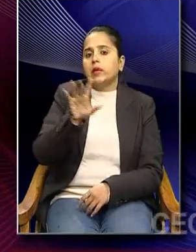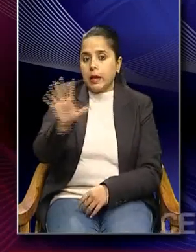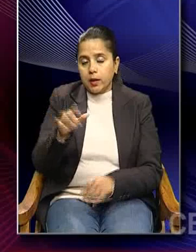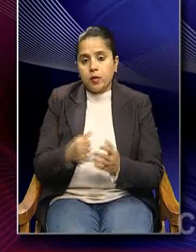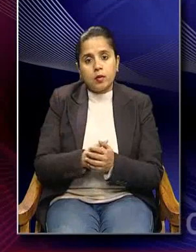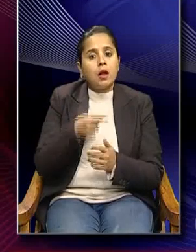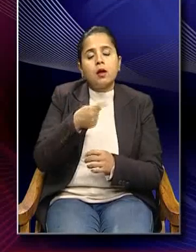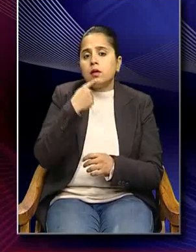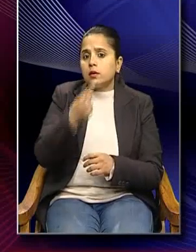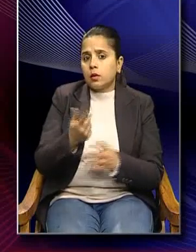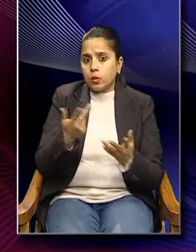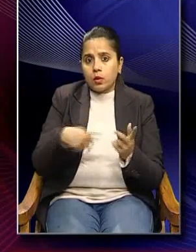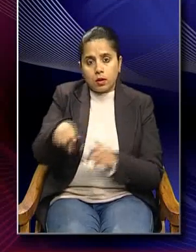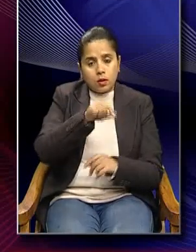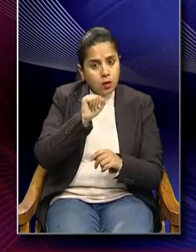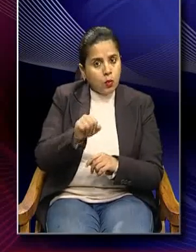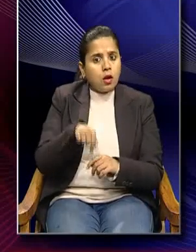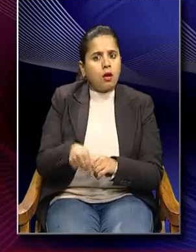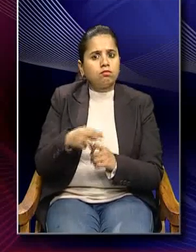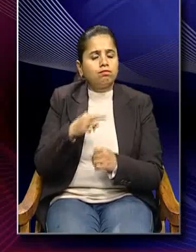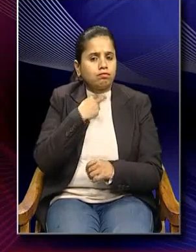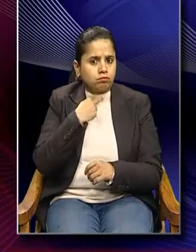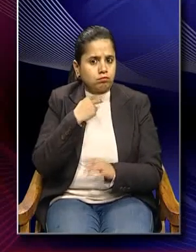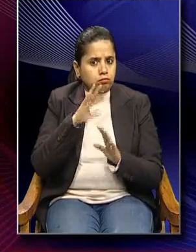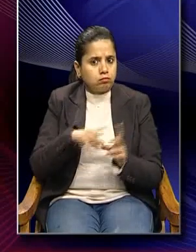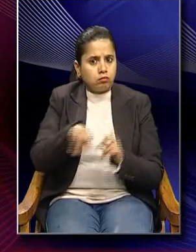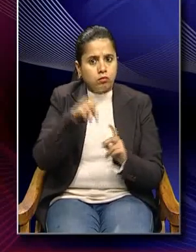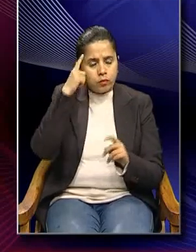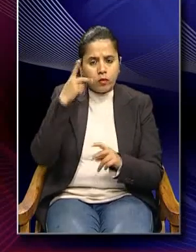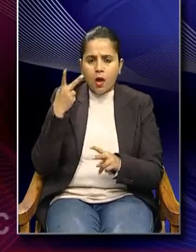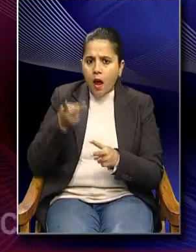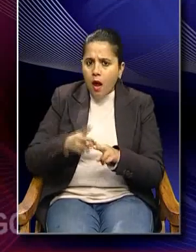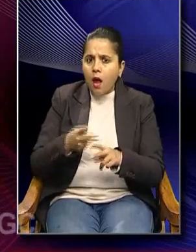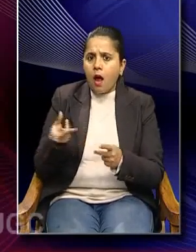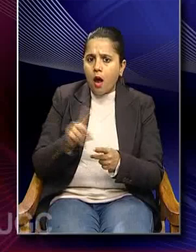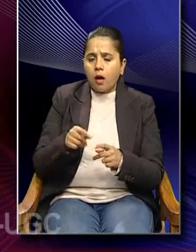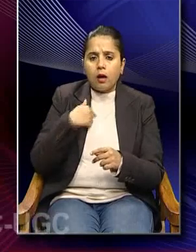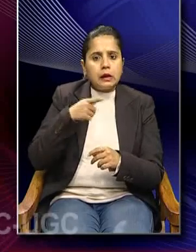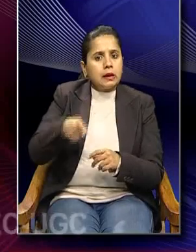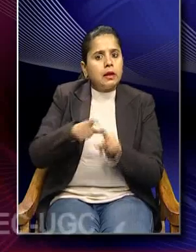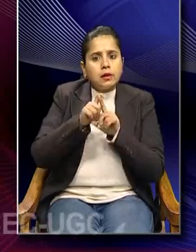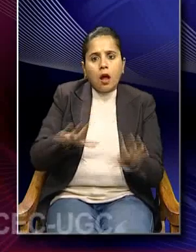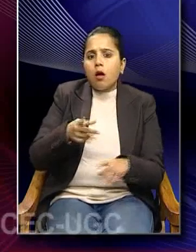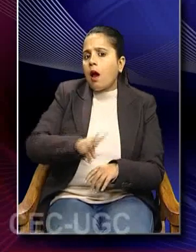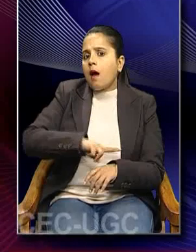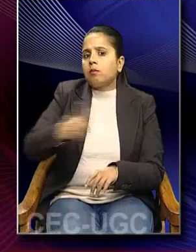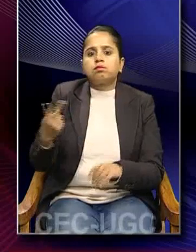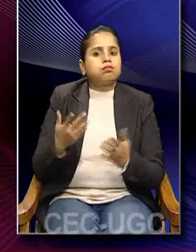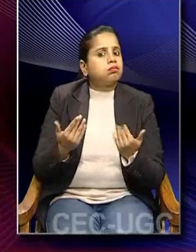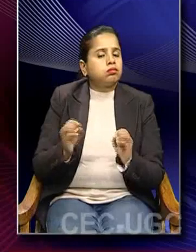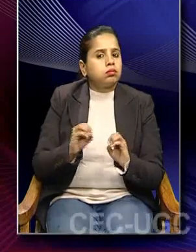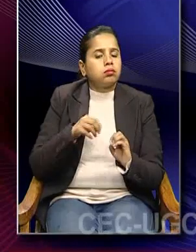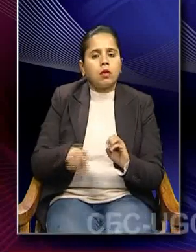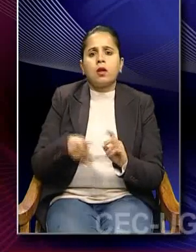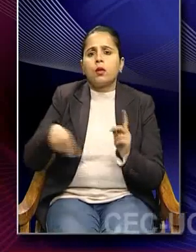it says, when there are threats of serious or irreversible damage, that is lack of